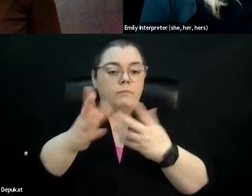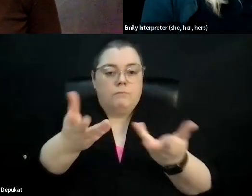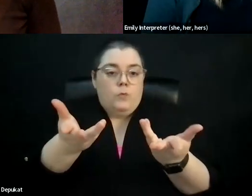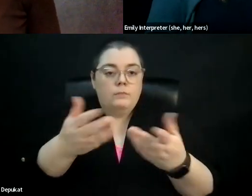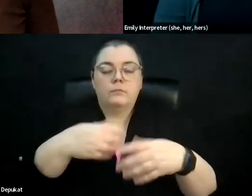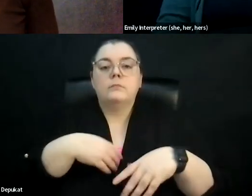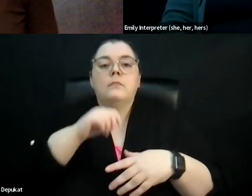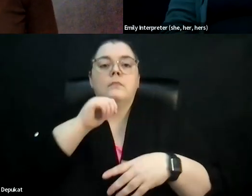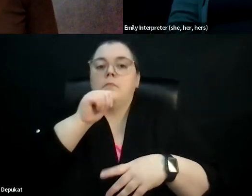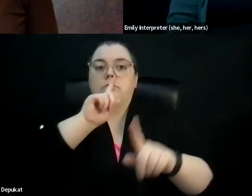Okay.